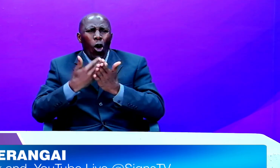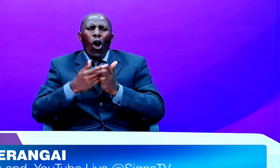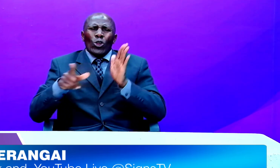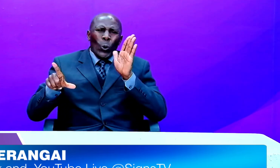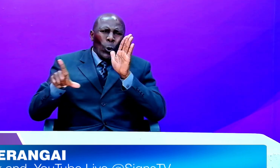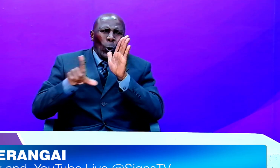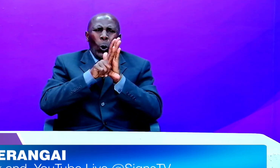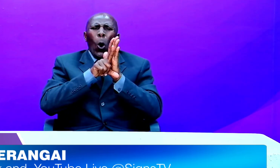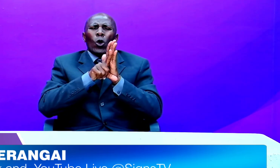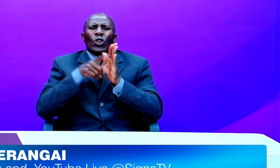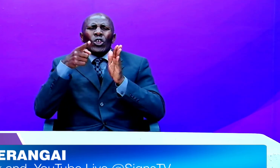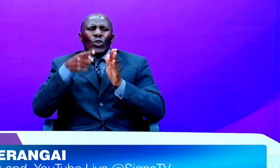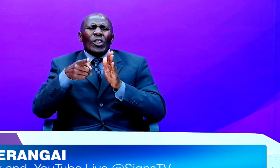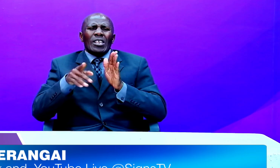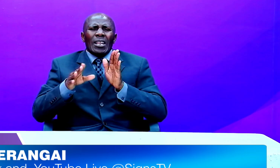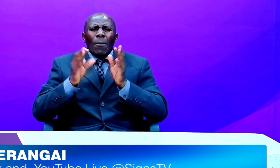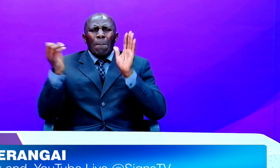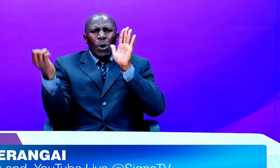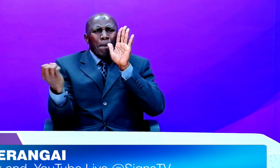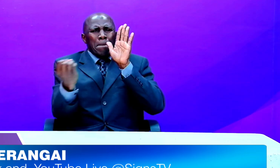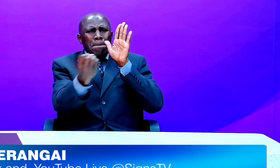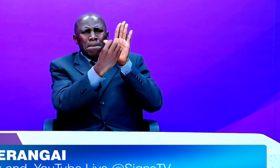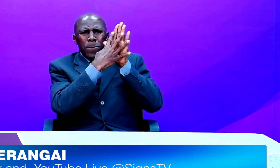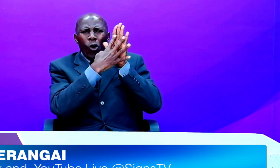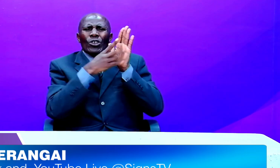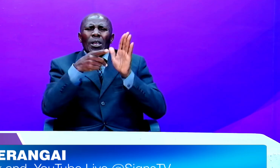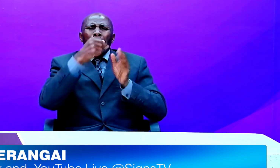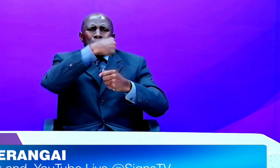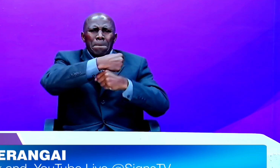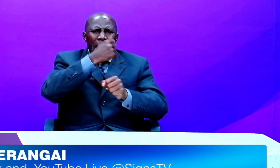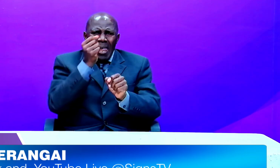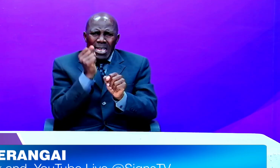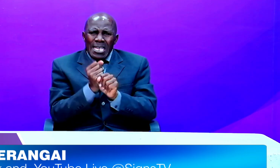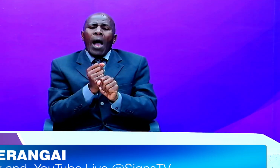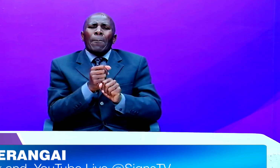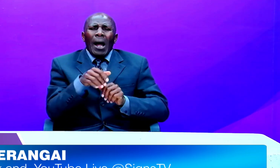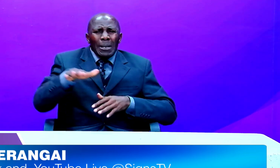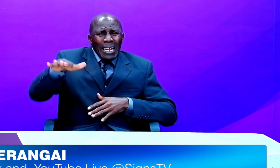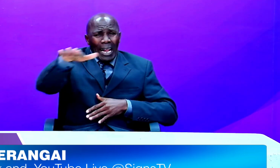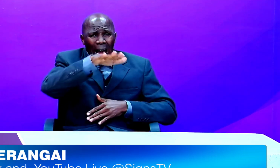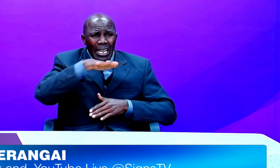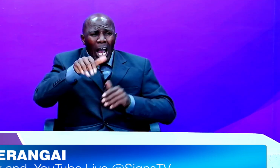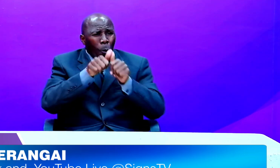legal and logistical frameworks are in place well ahead of time.